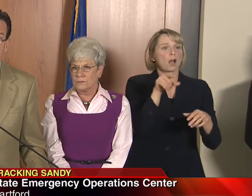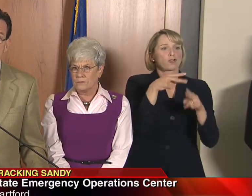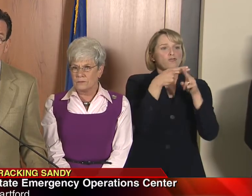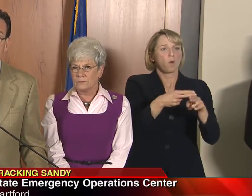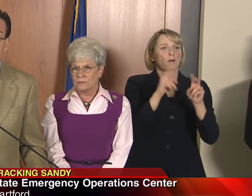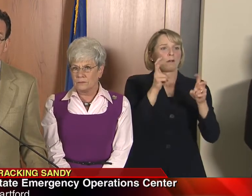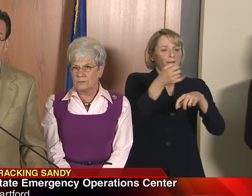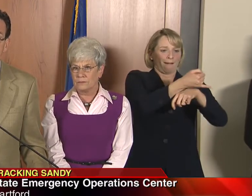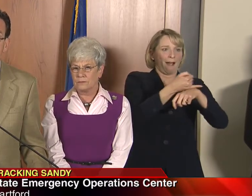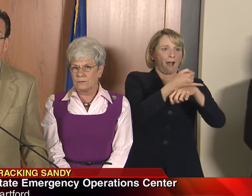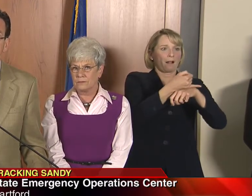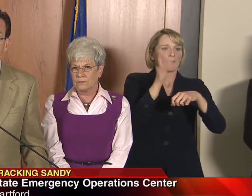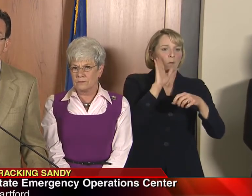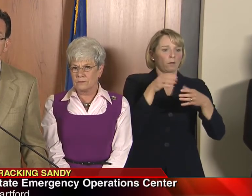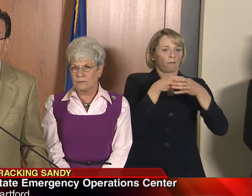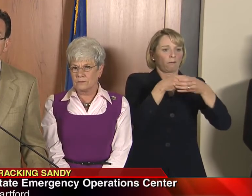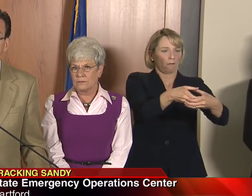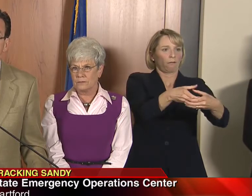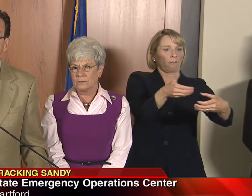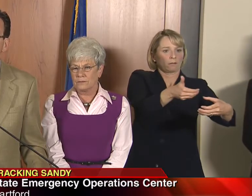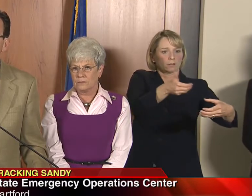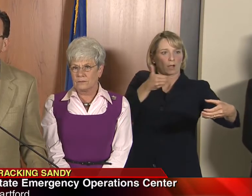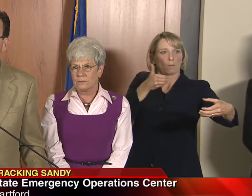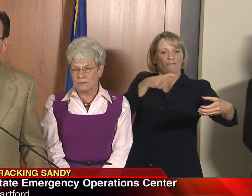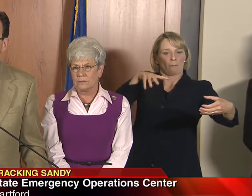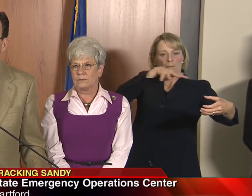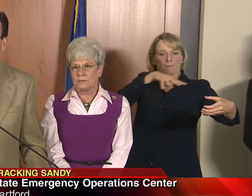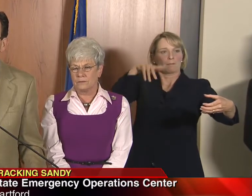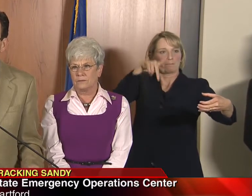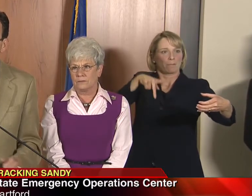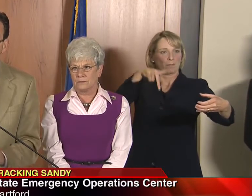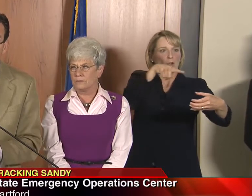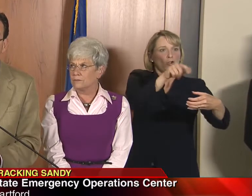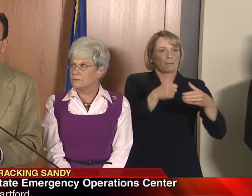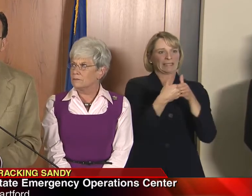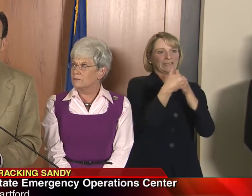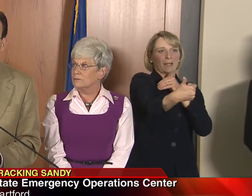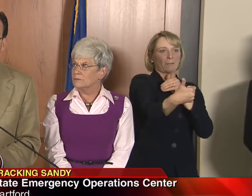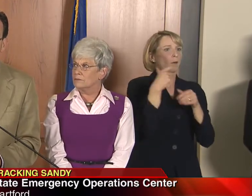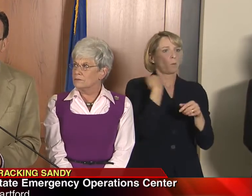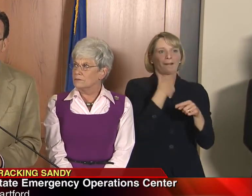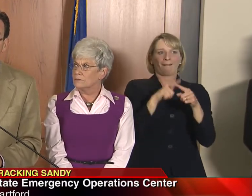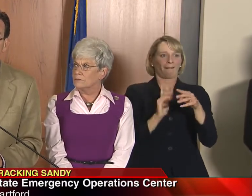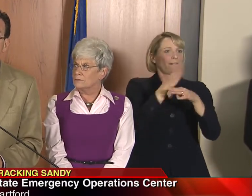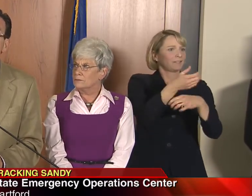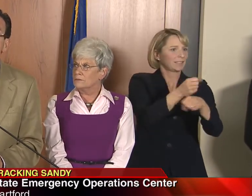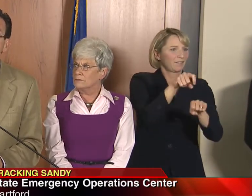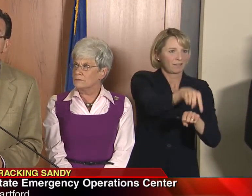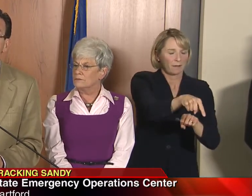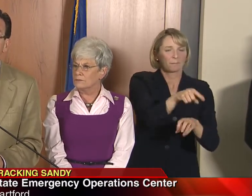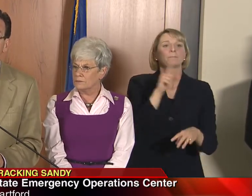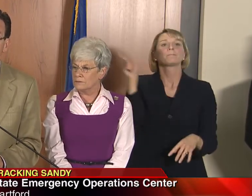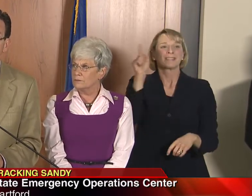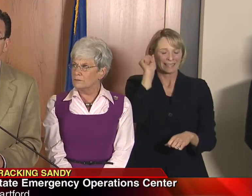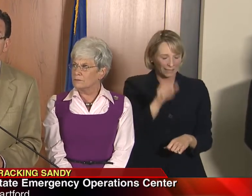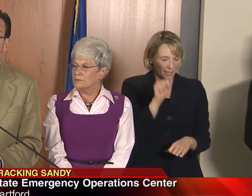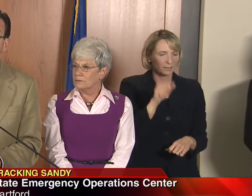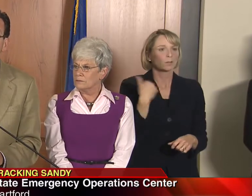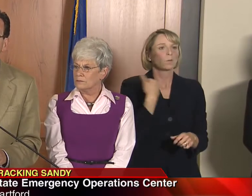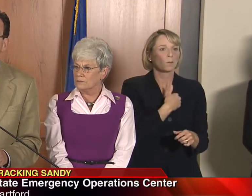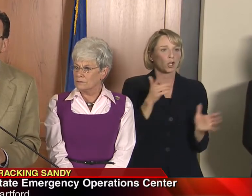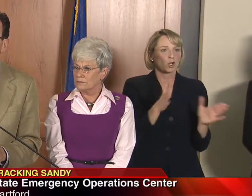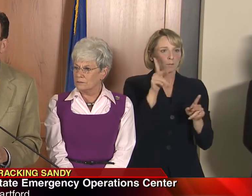have absolutely urged that evacuations take place now. Now, this is a very difficult proposition for people in Connecticut to wrap their heads